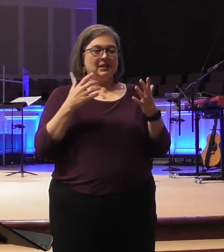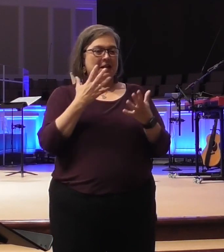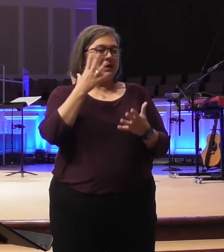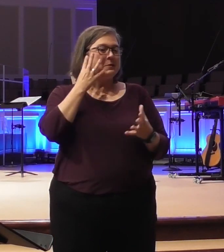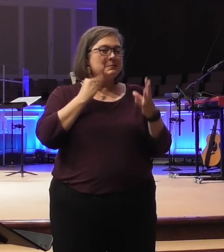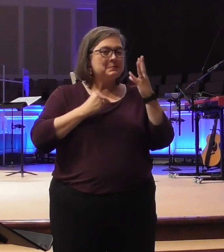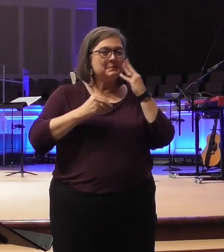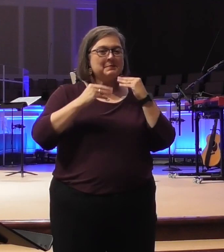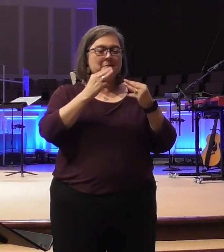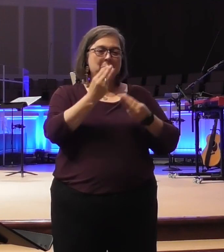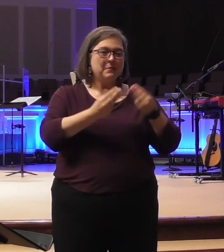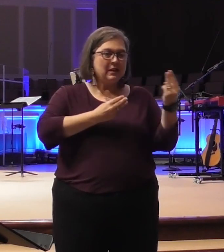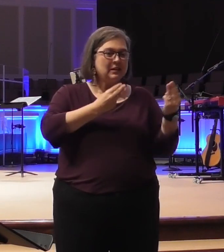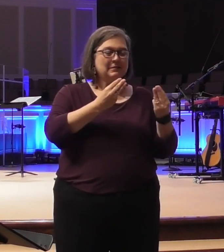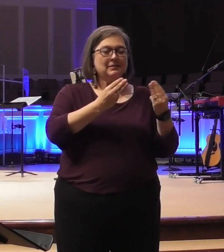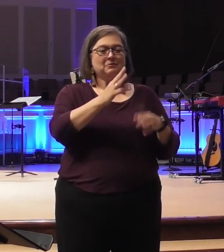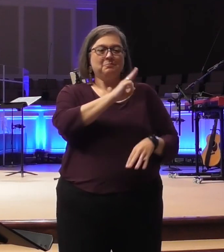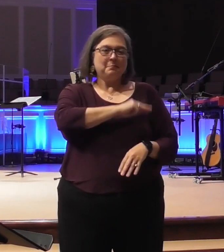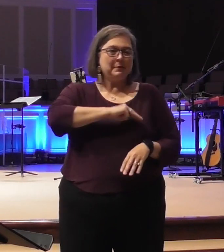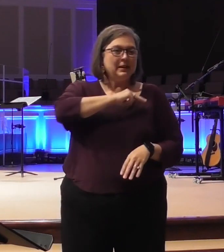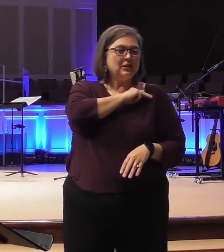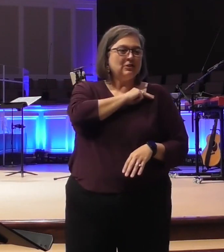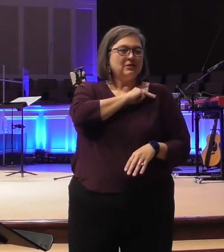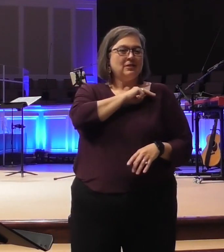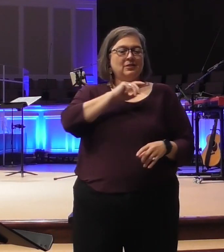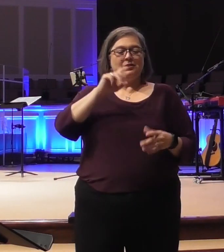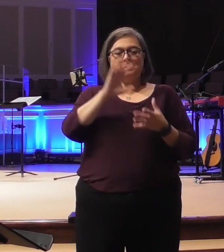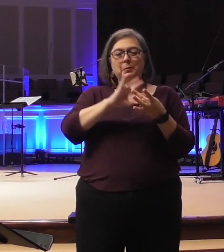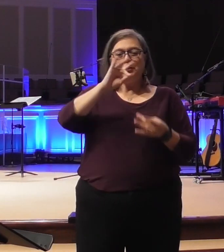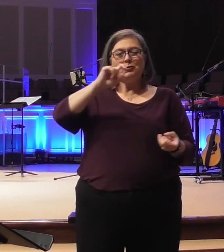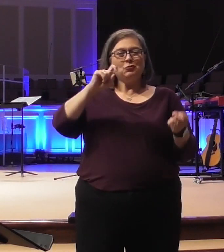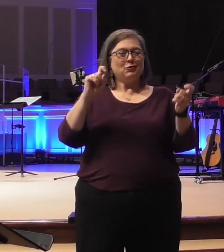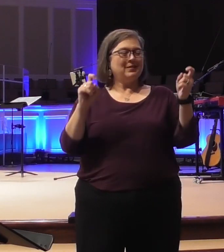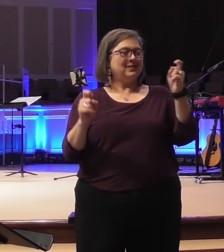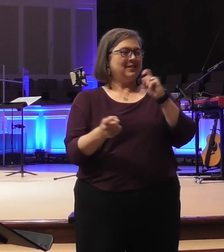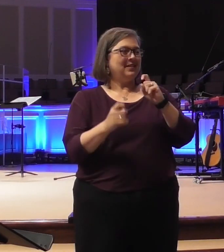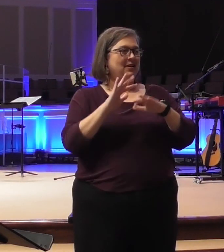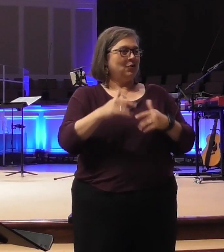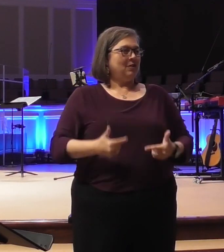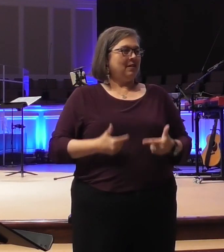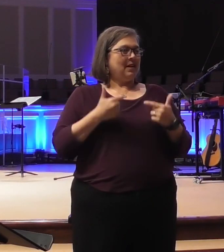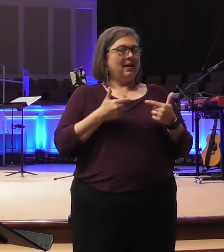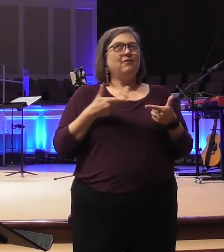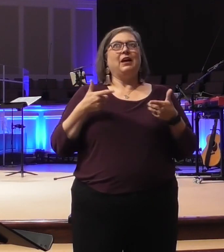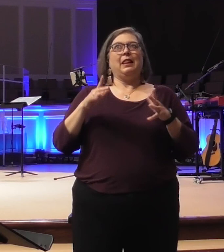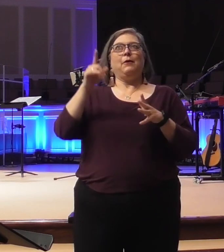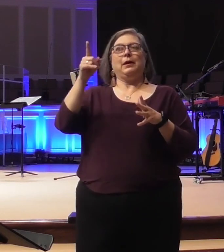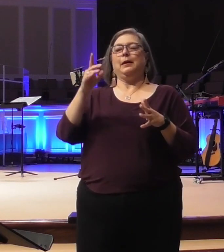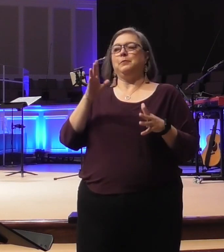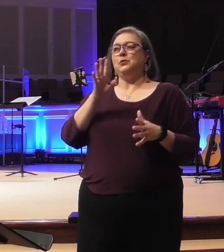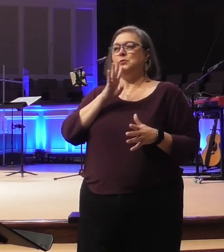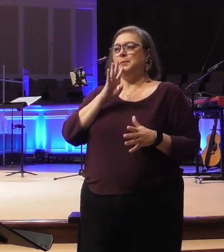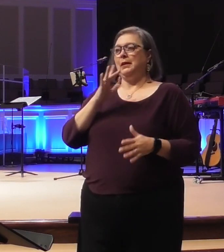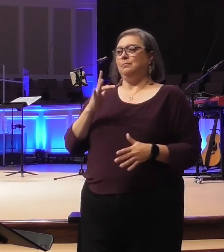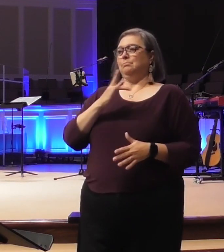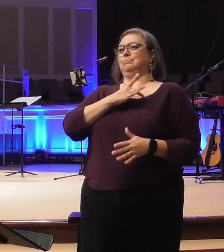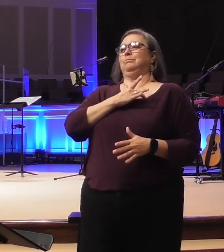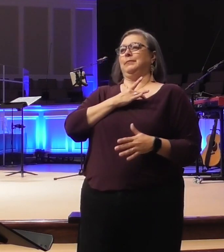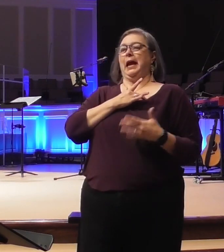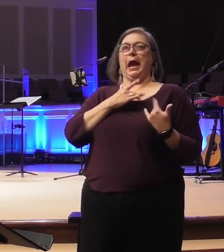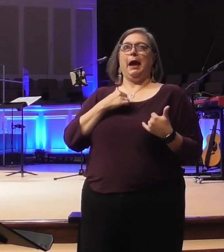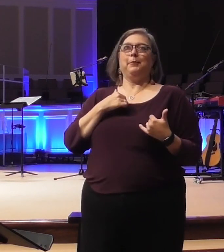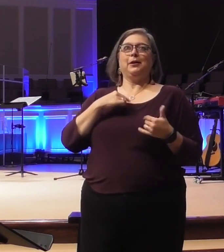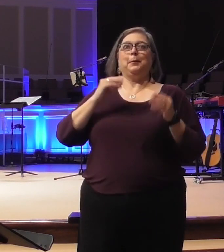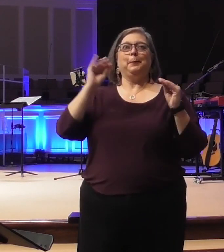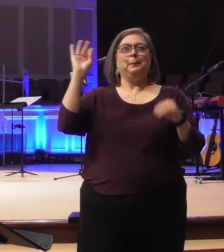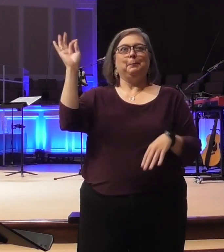rich, missional, spiritual transformation if you'll let God speak to you and work in an amazing way. So I'm fixing to start preaching a second